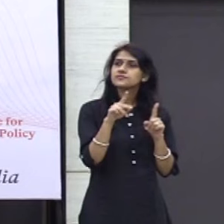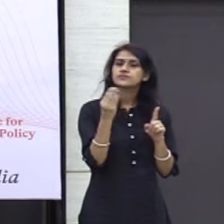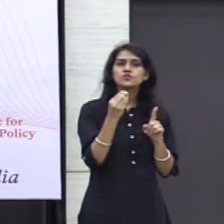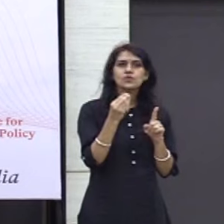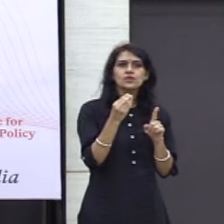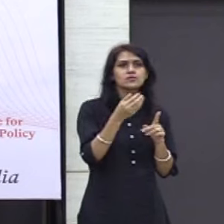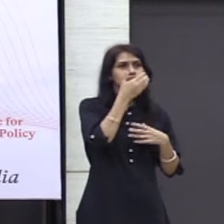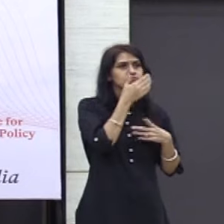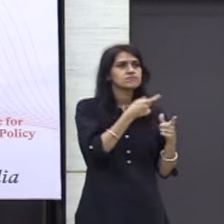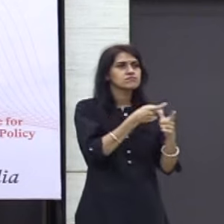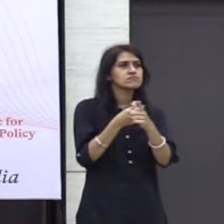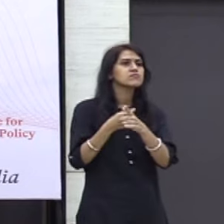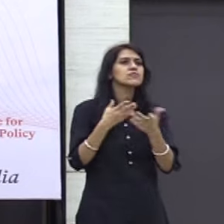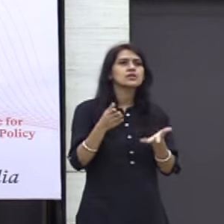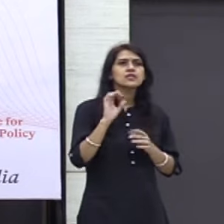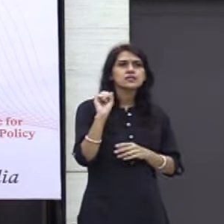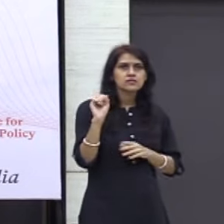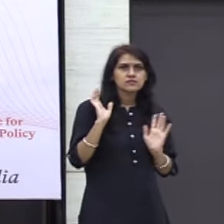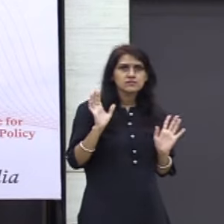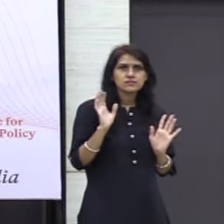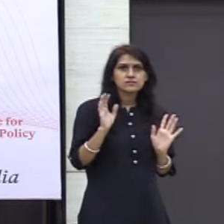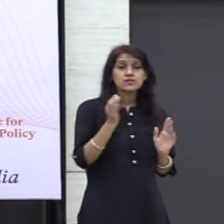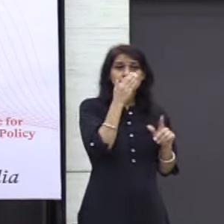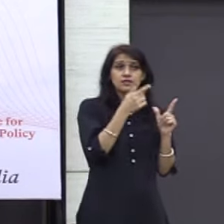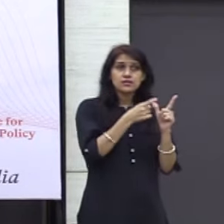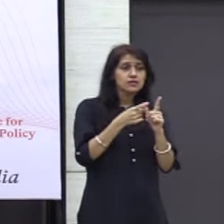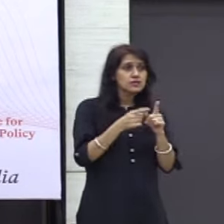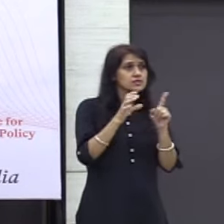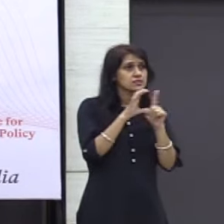terrorist act. This really takes the cake.